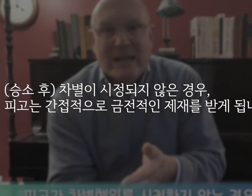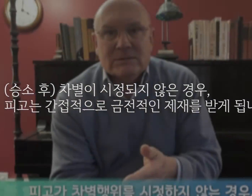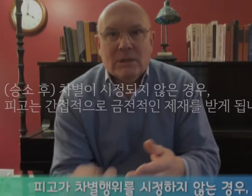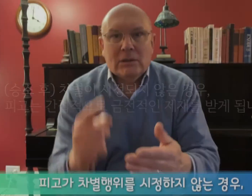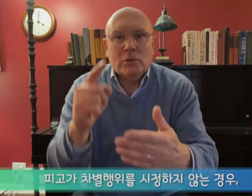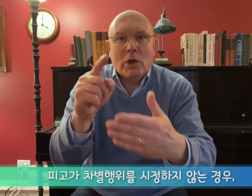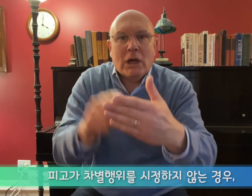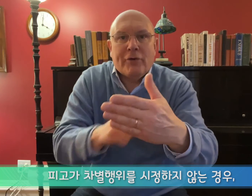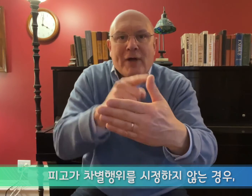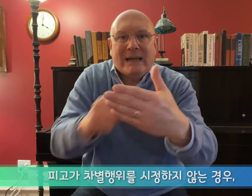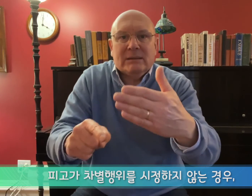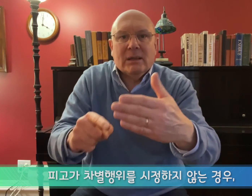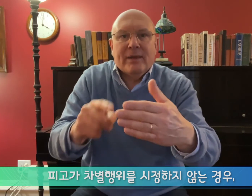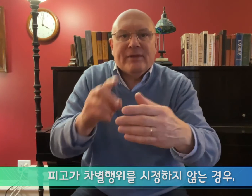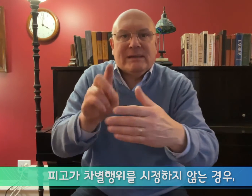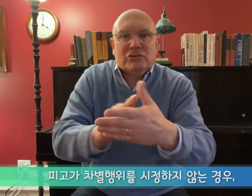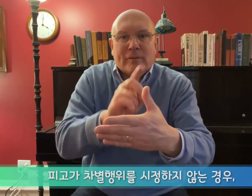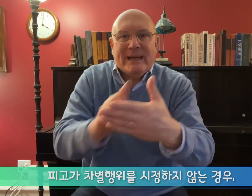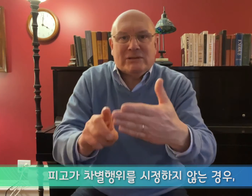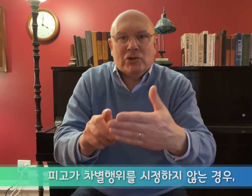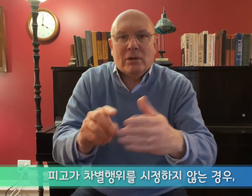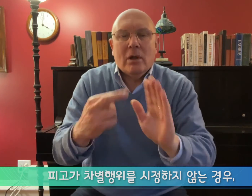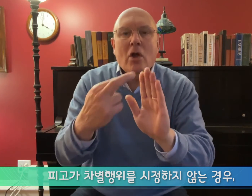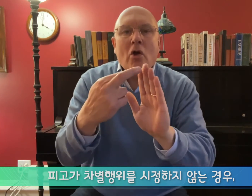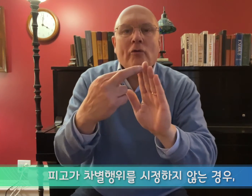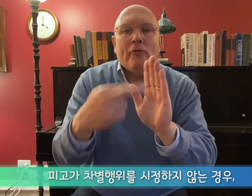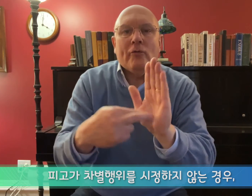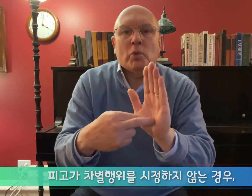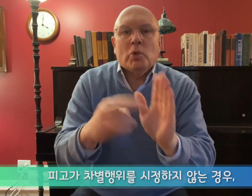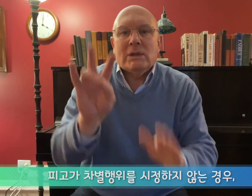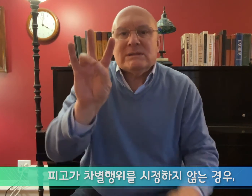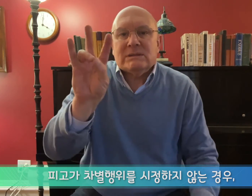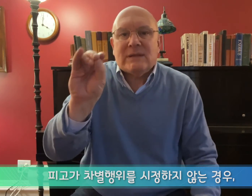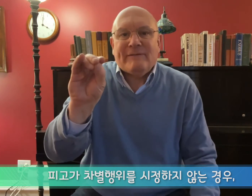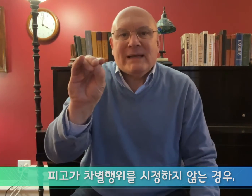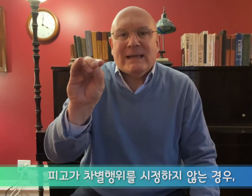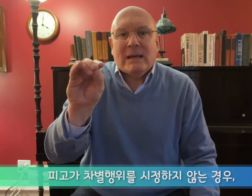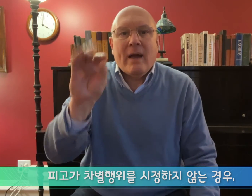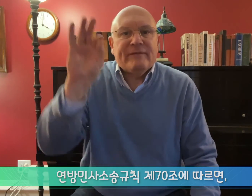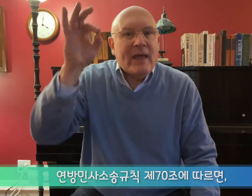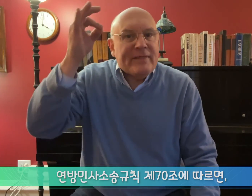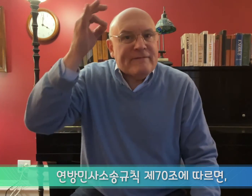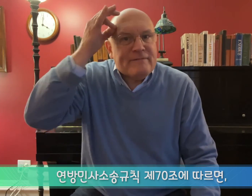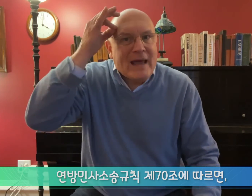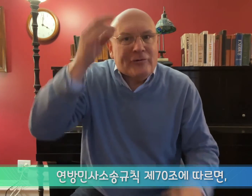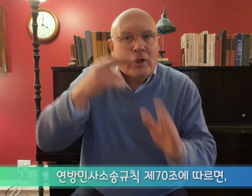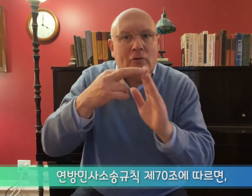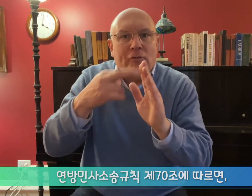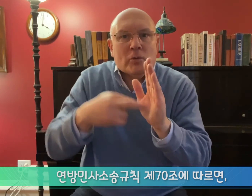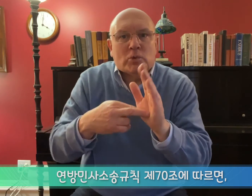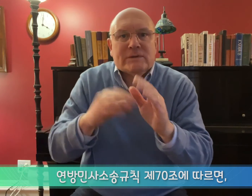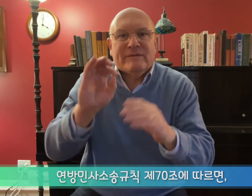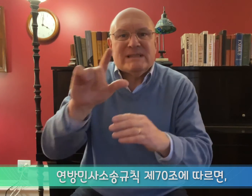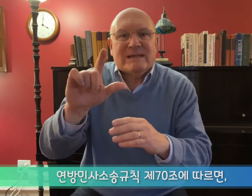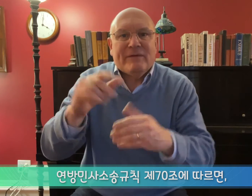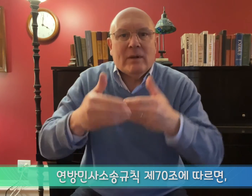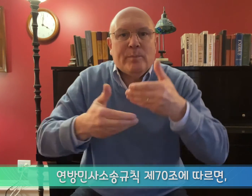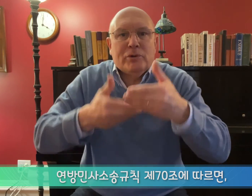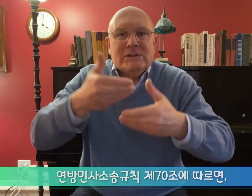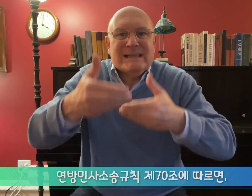In the event the defendant fails to correct discrimination, Rule 70 of the Federal Rules